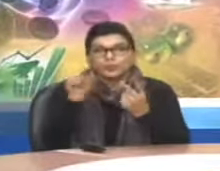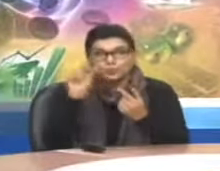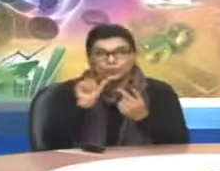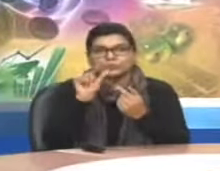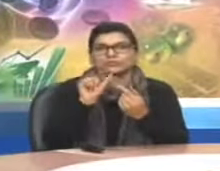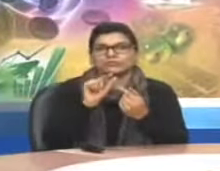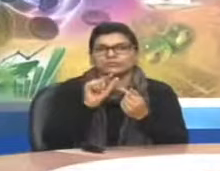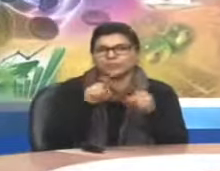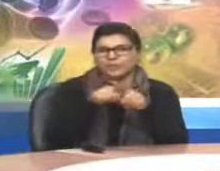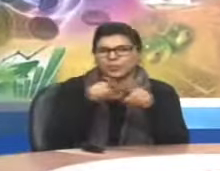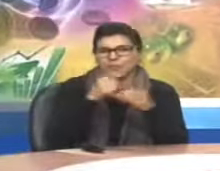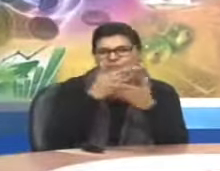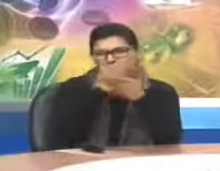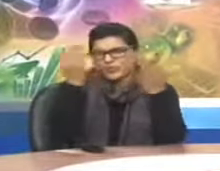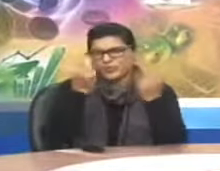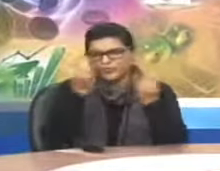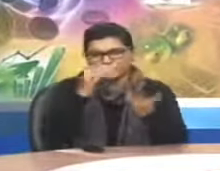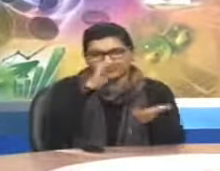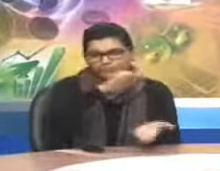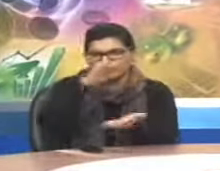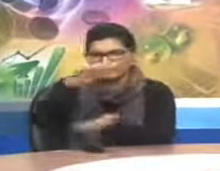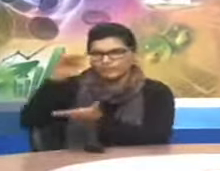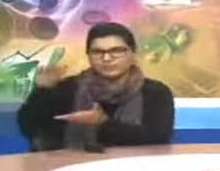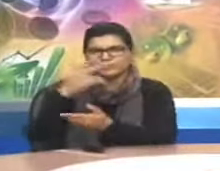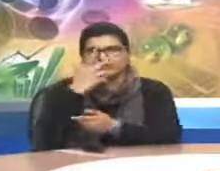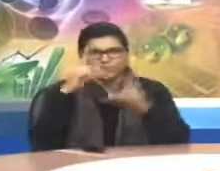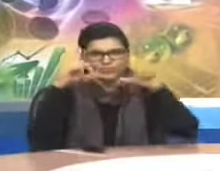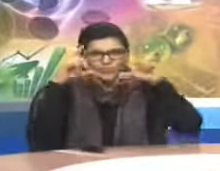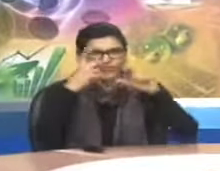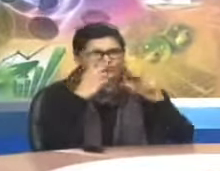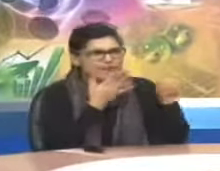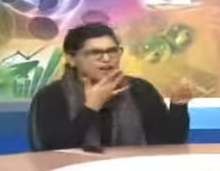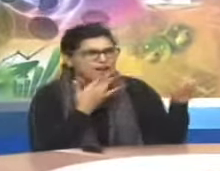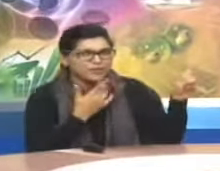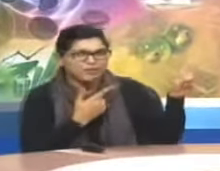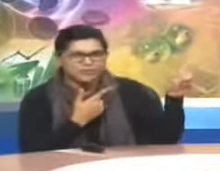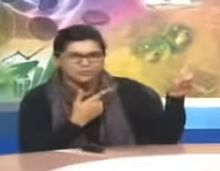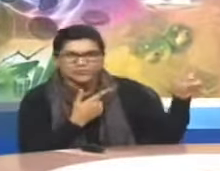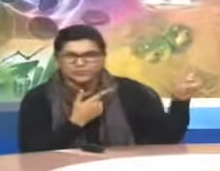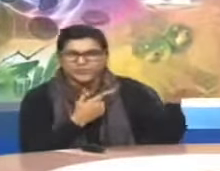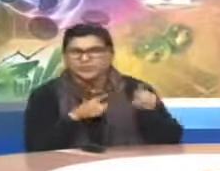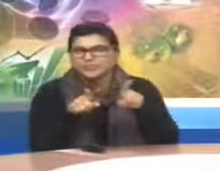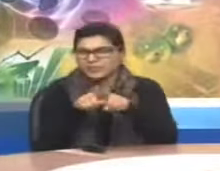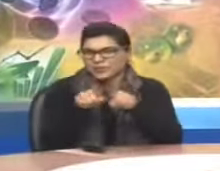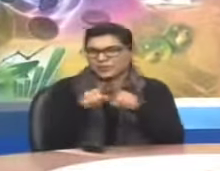the problem gets solved when the disposal of wastes and